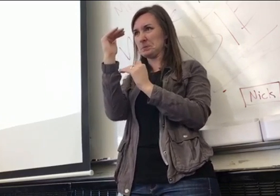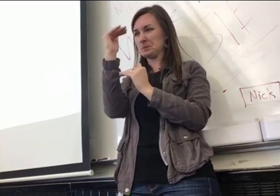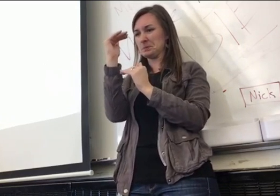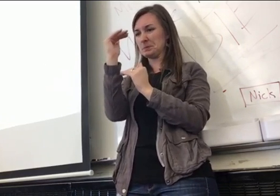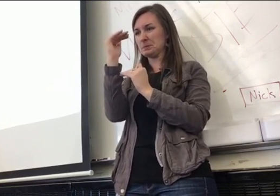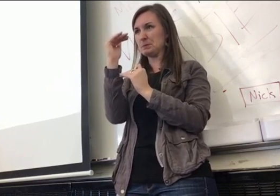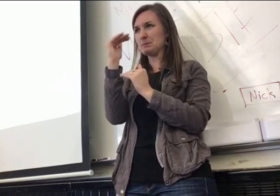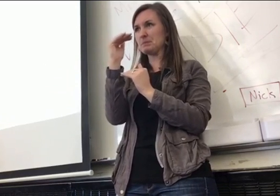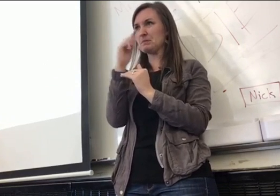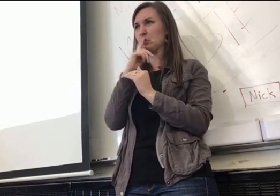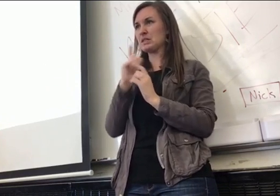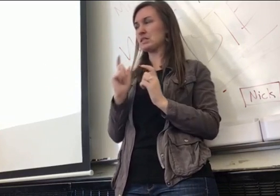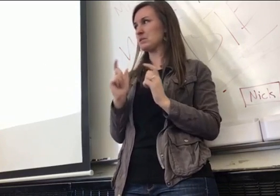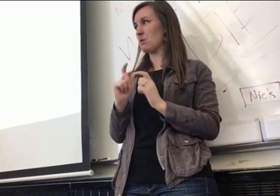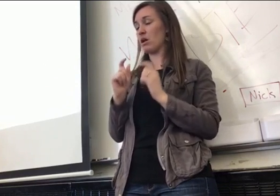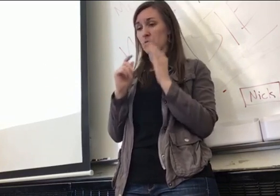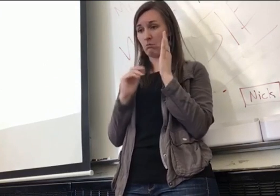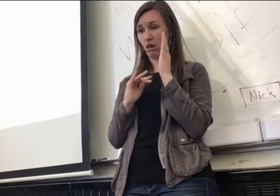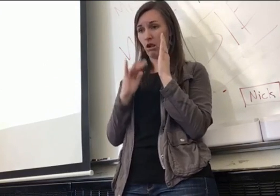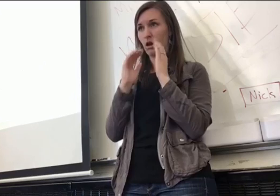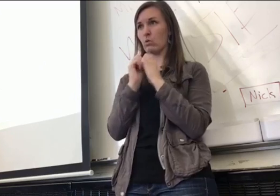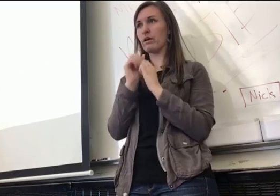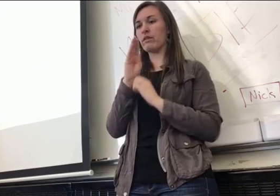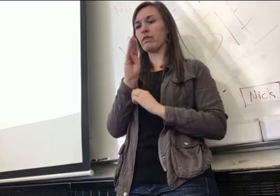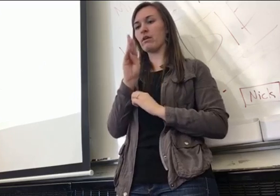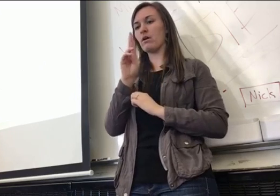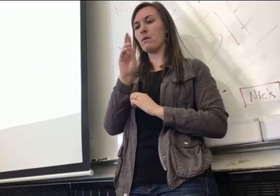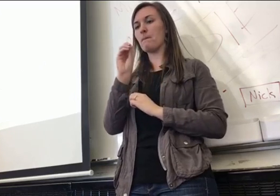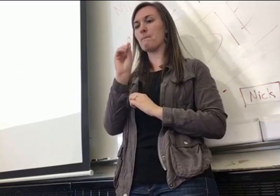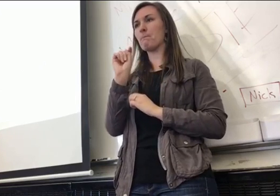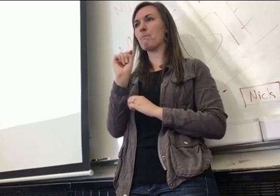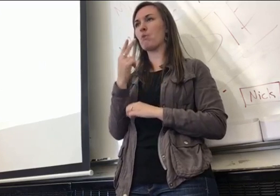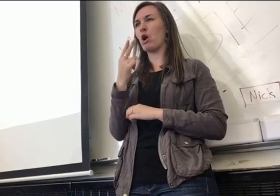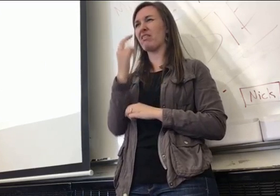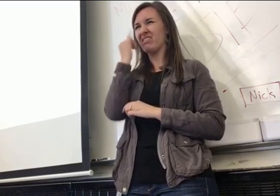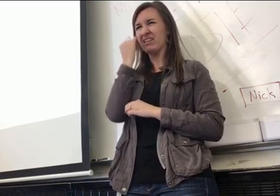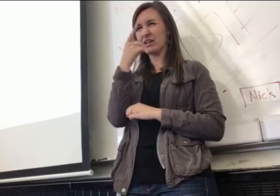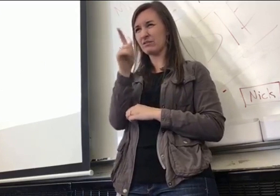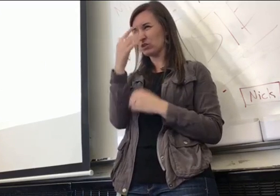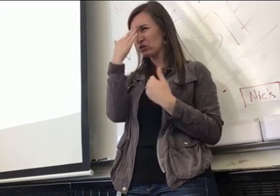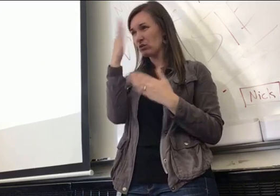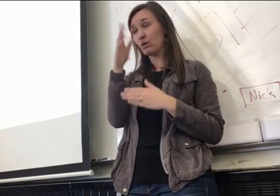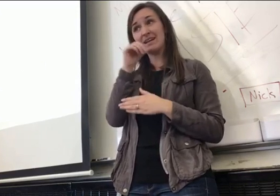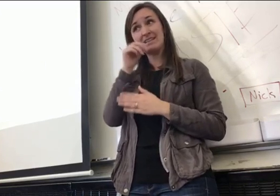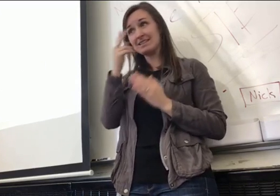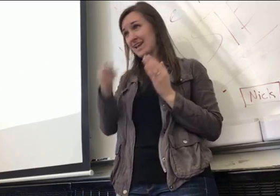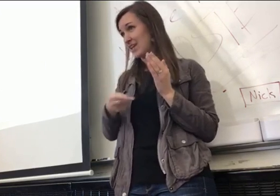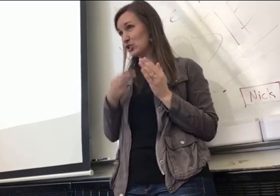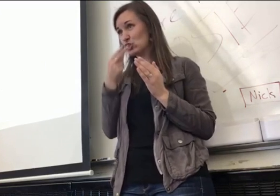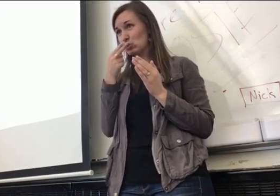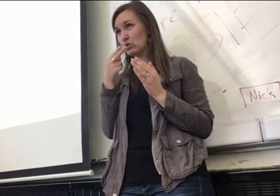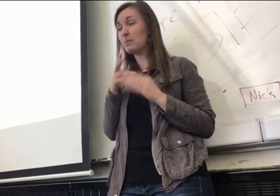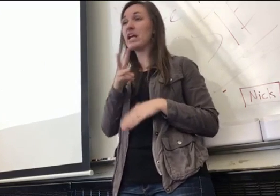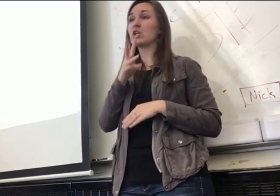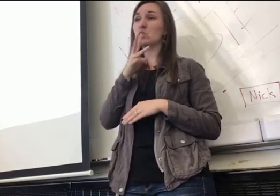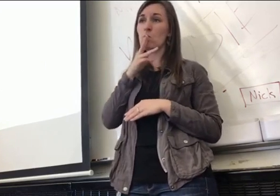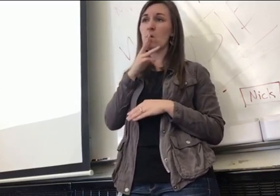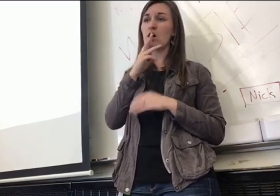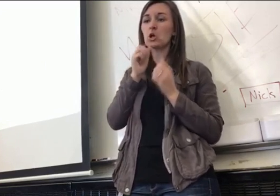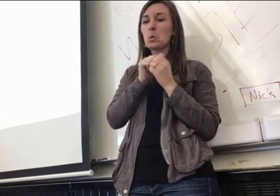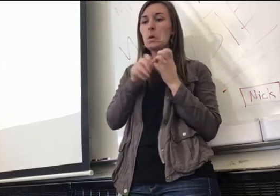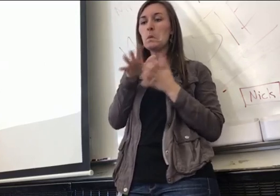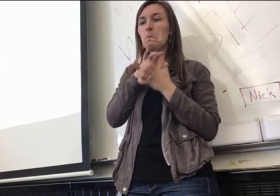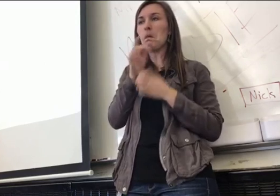very big. That's filled with broth. Now, if you don't know what broth is not soup. It is water with a little